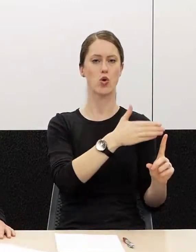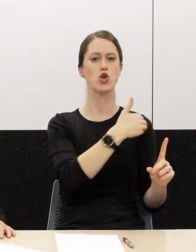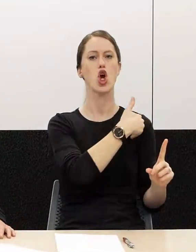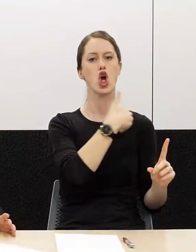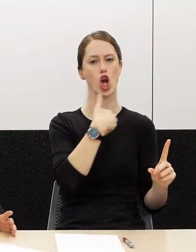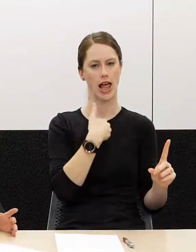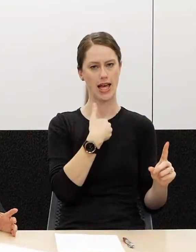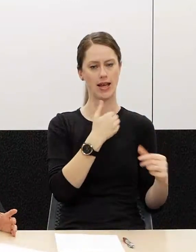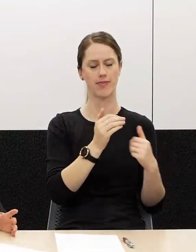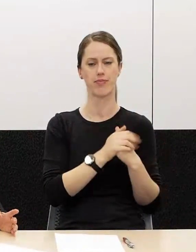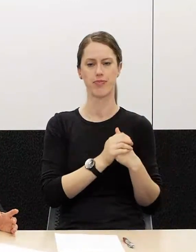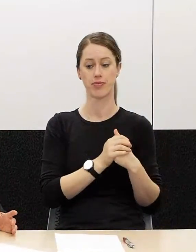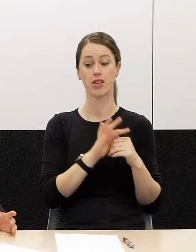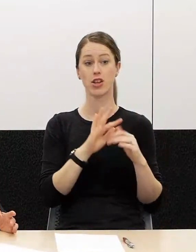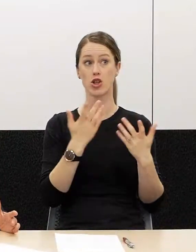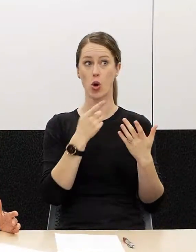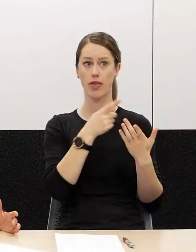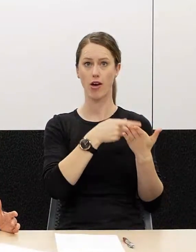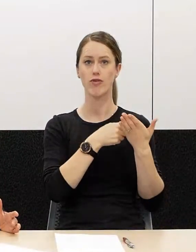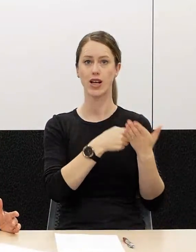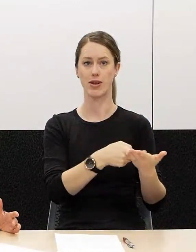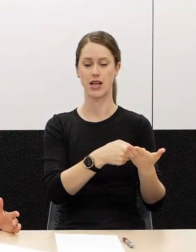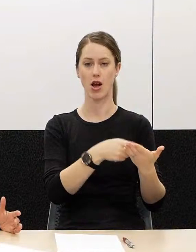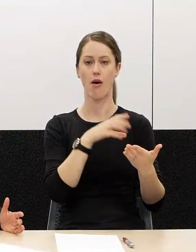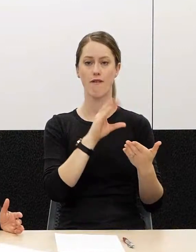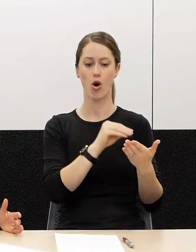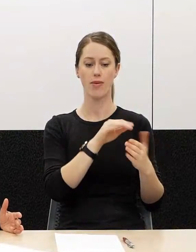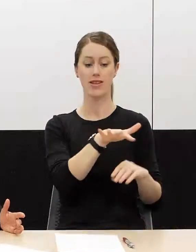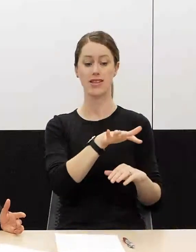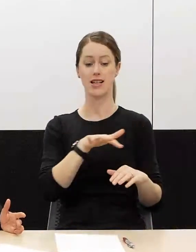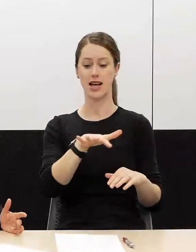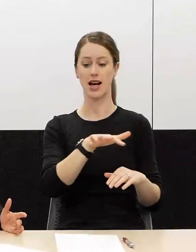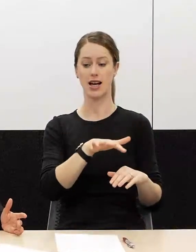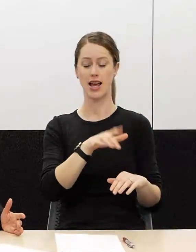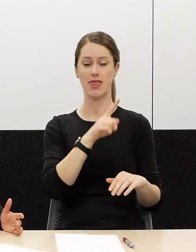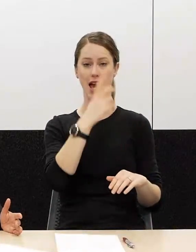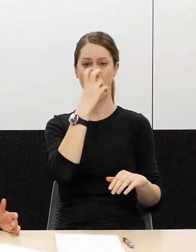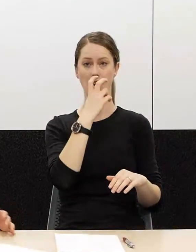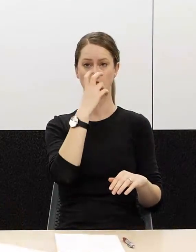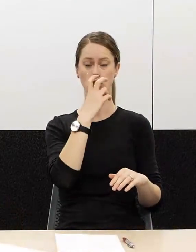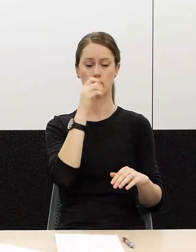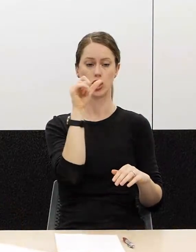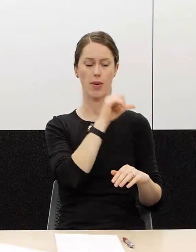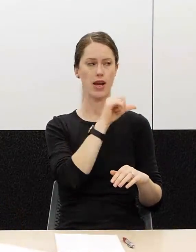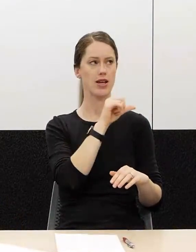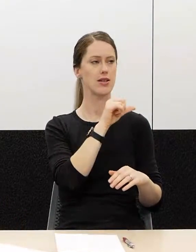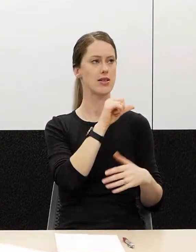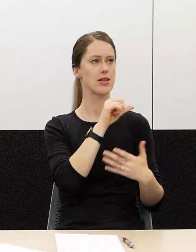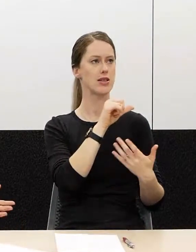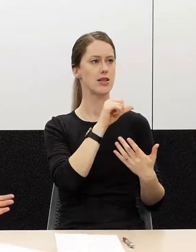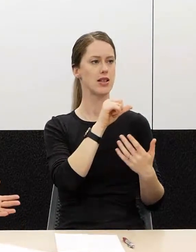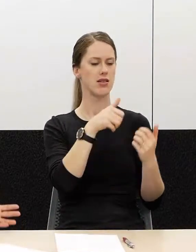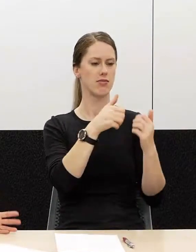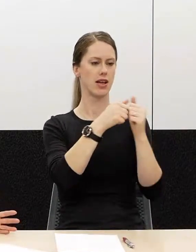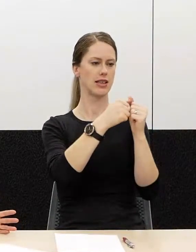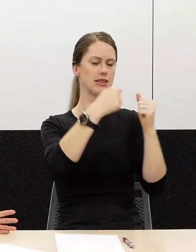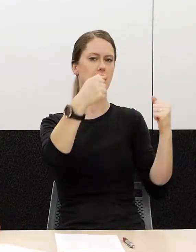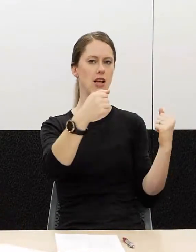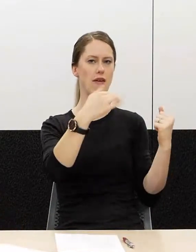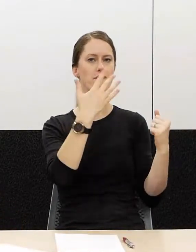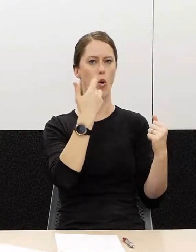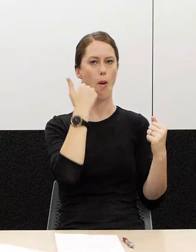earlier. So the recommendation from the sector has been that the age range should be extended for